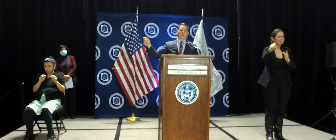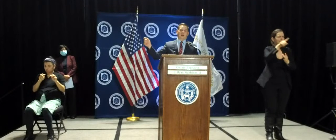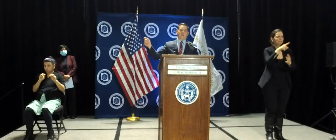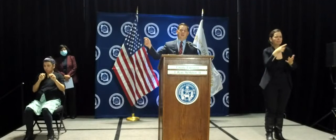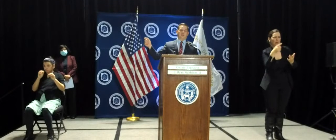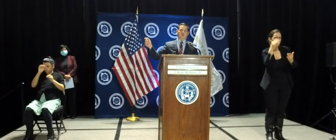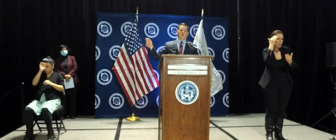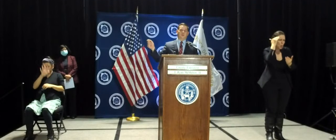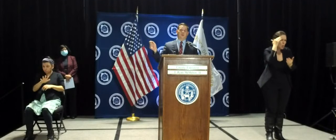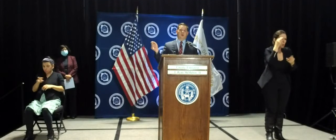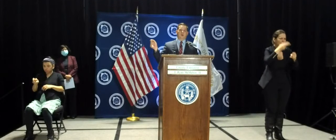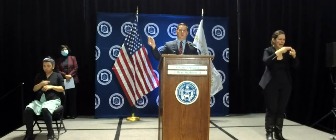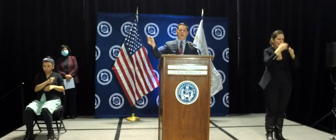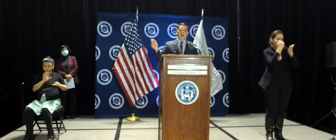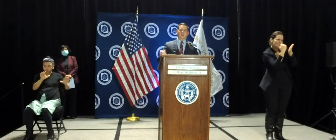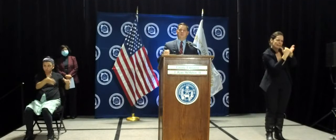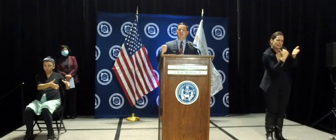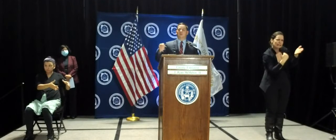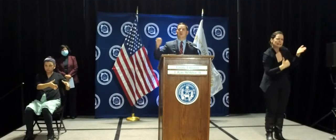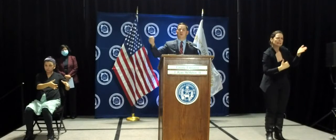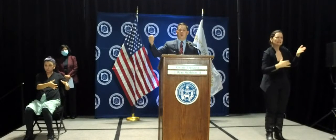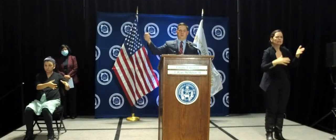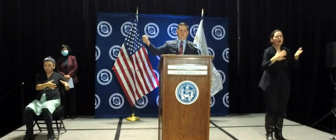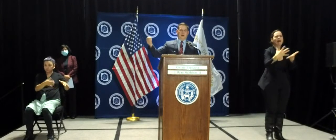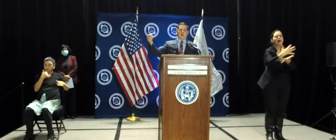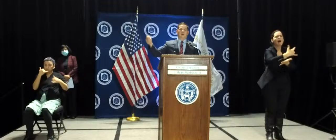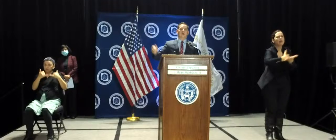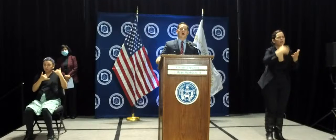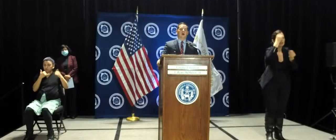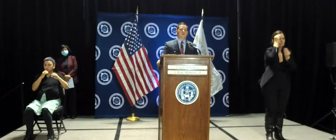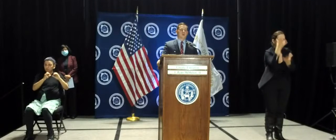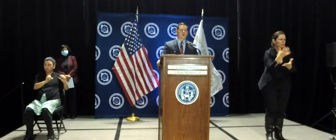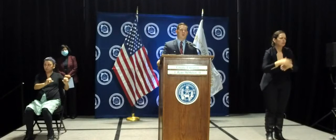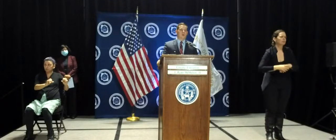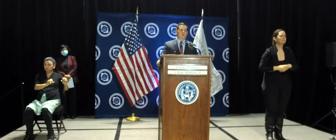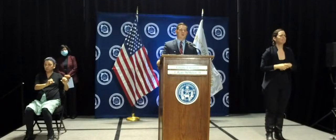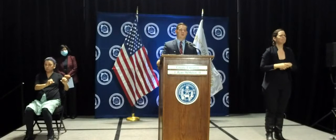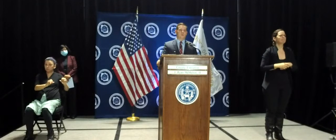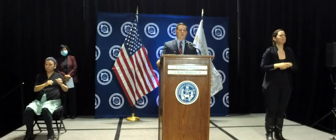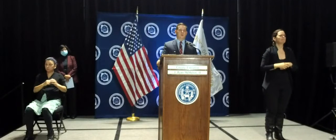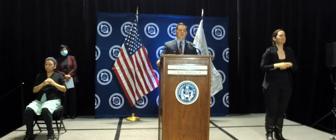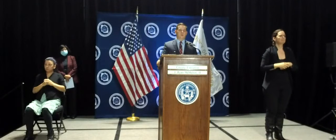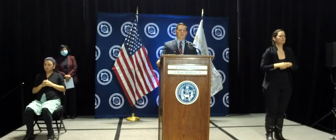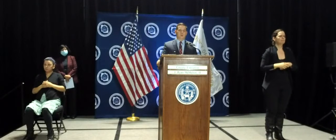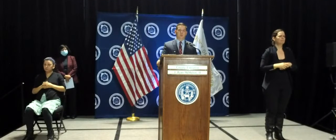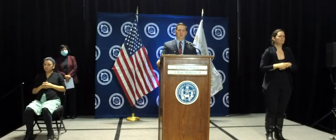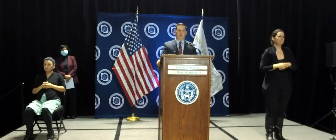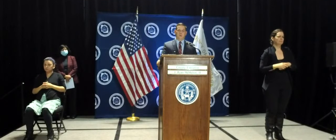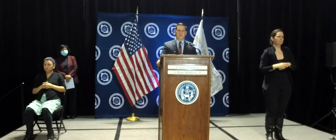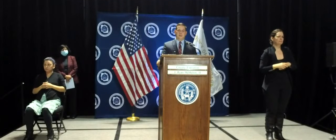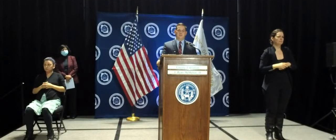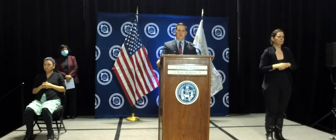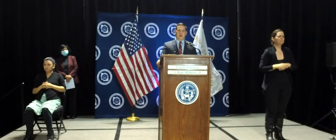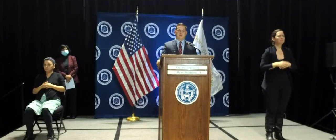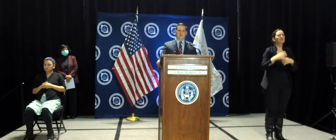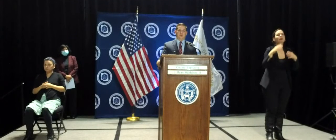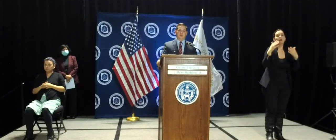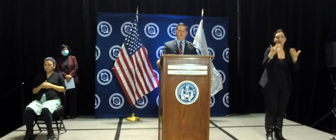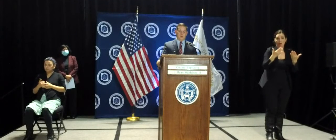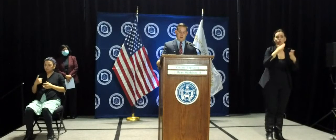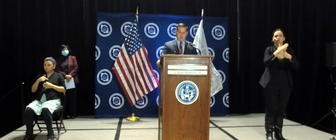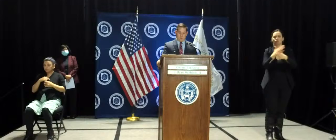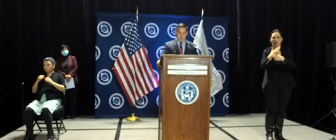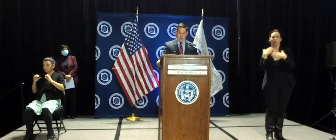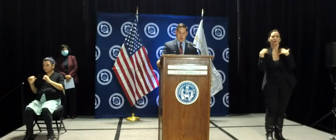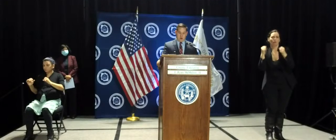that to the contact tracers who then make the phone calls with that. So we use the Bloomberg team for the contact